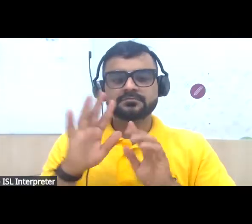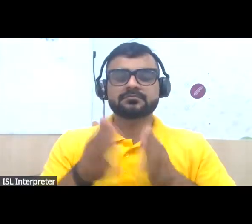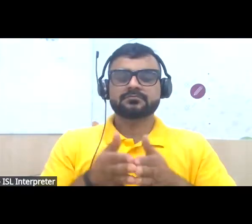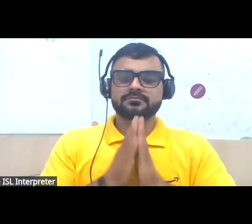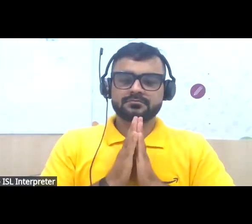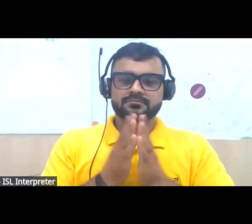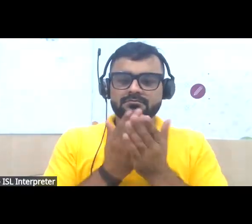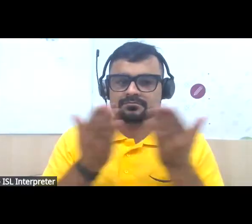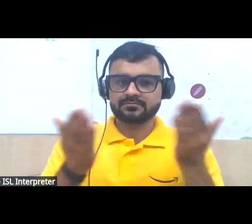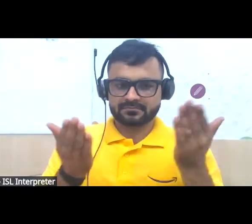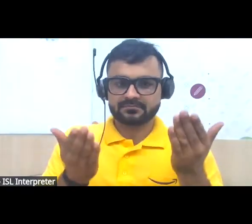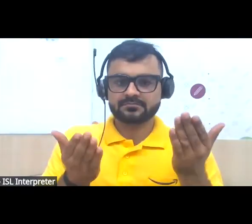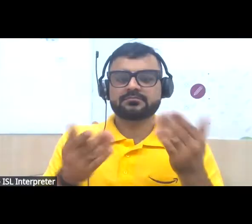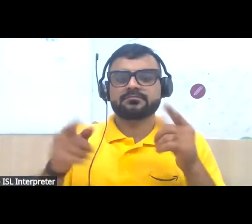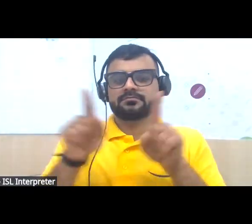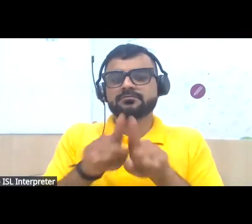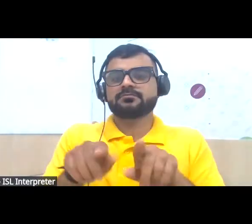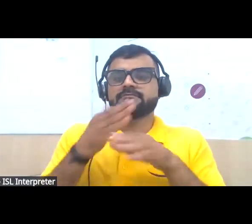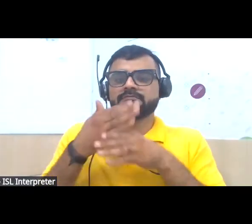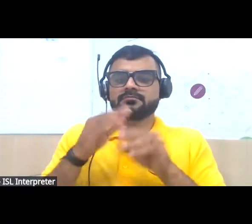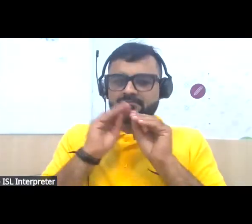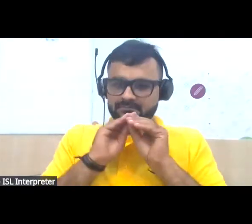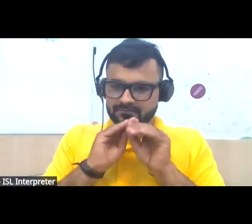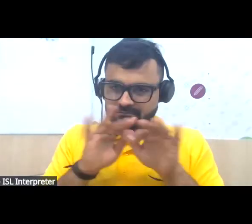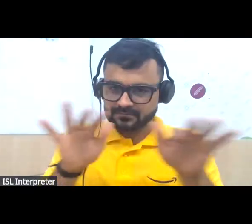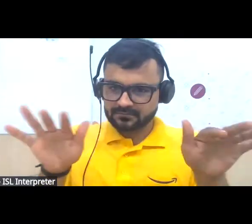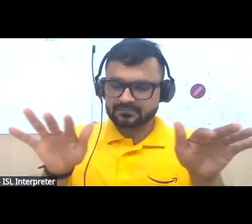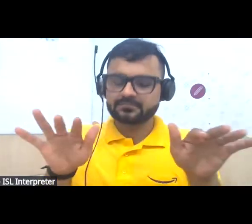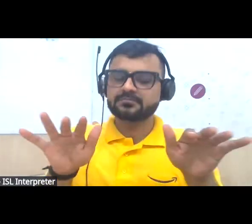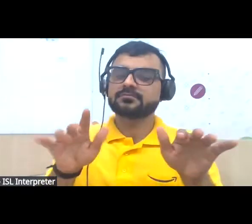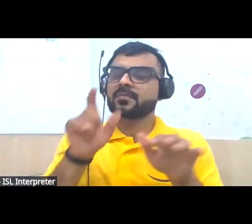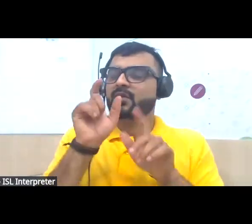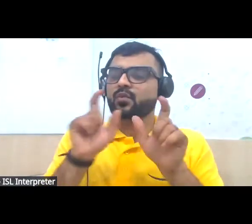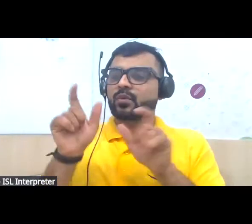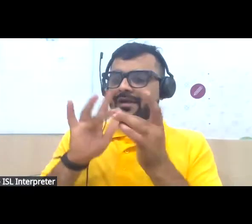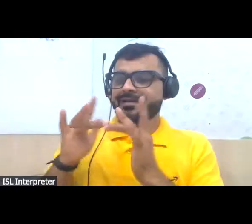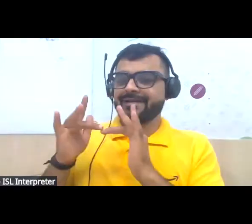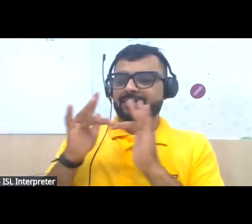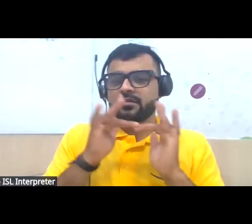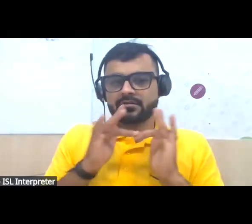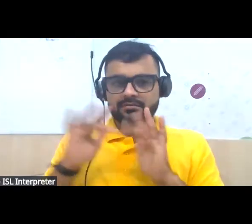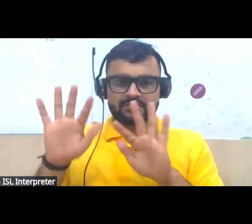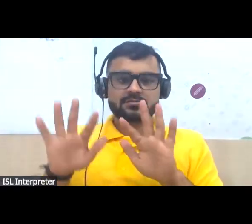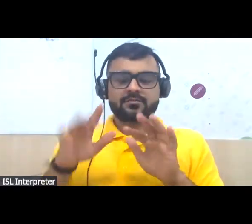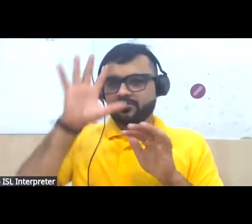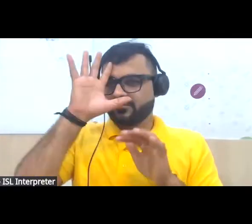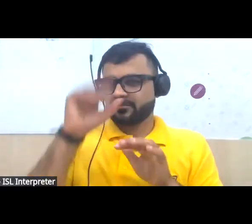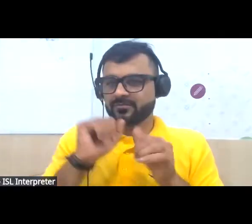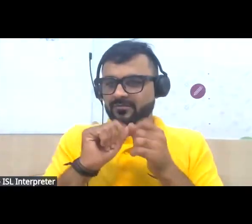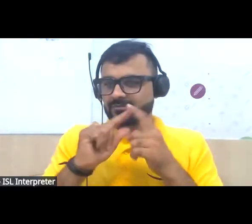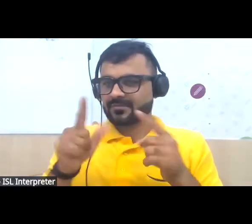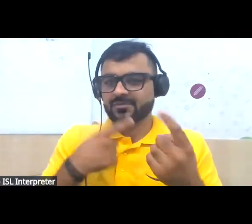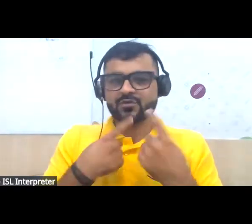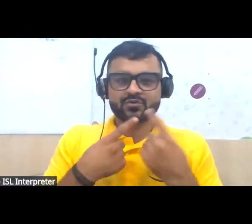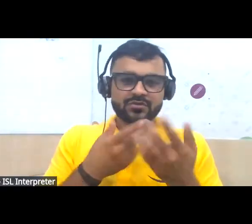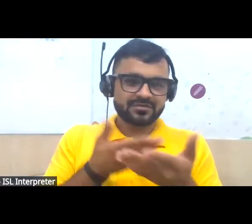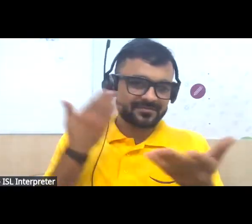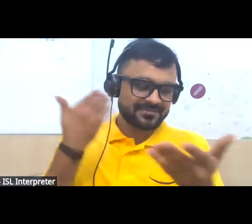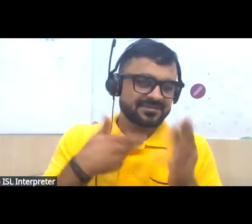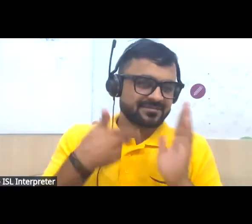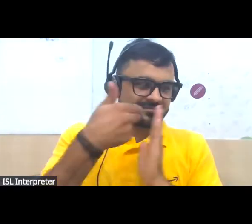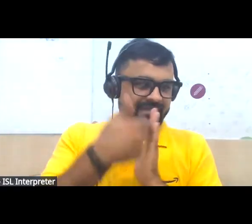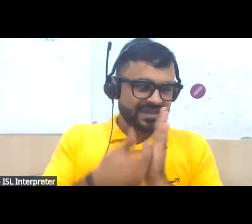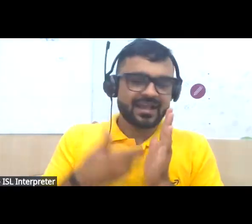Requesting you both as well to share about the awards within your own network. I remember, Atul, we had a chat earlier and you